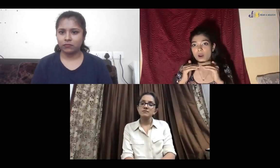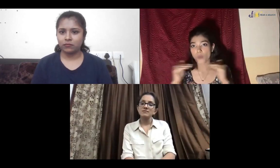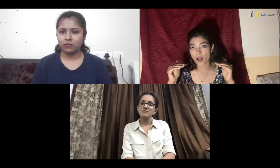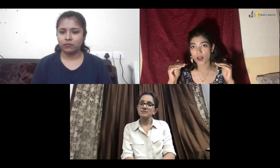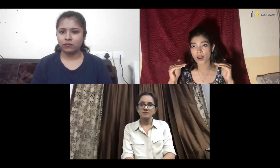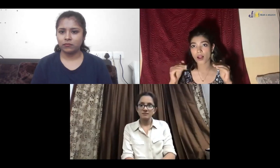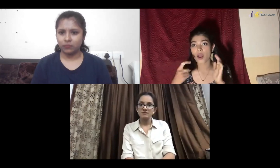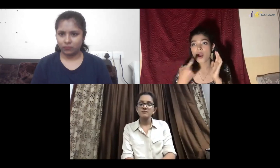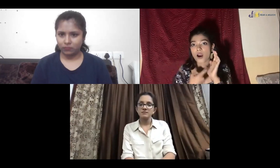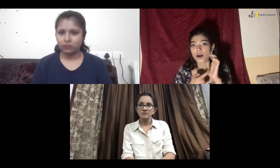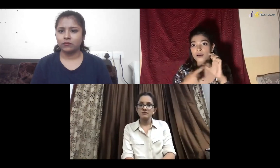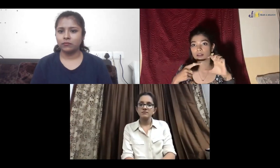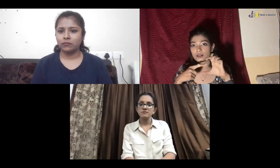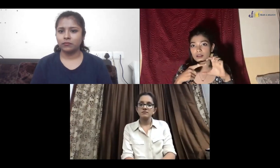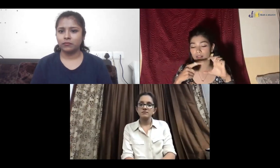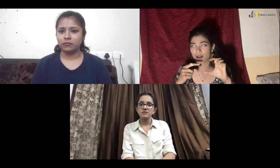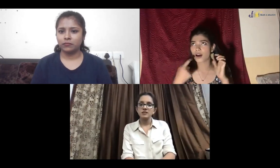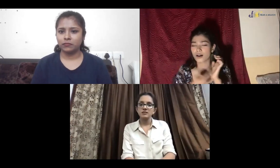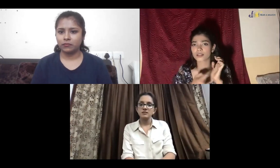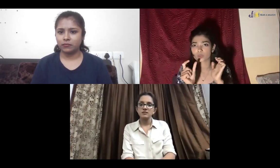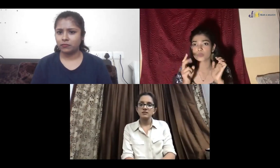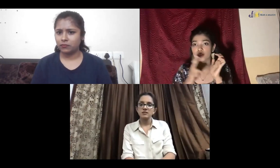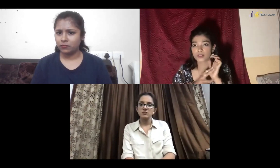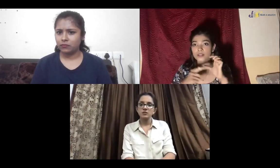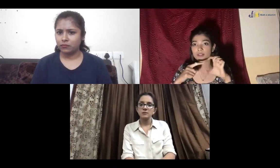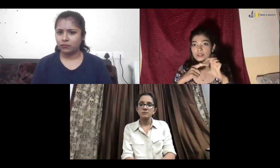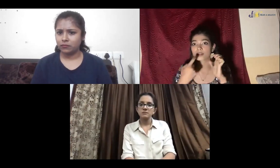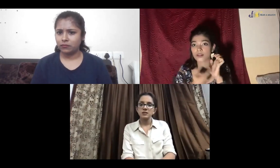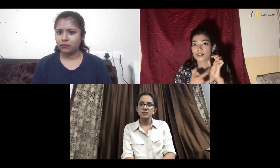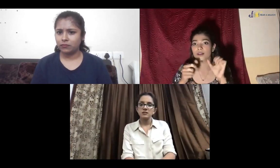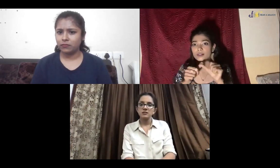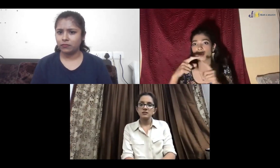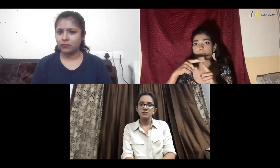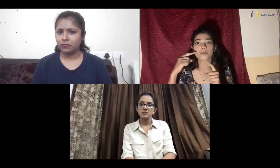So if you are working in any organization,